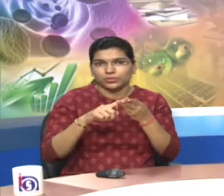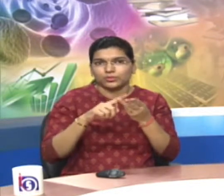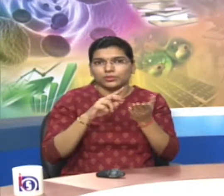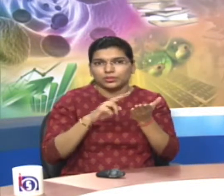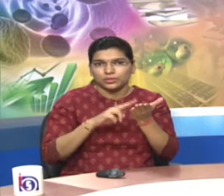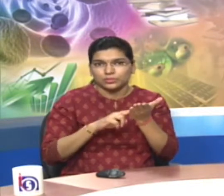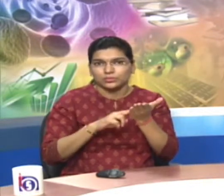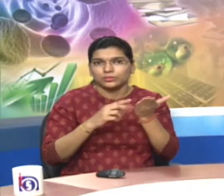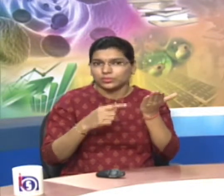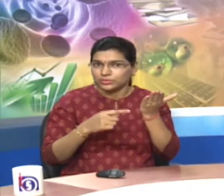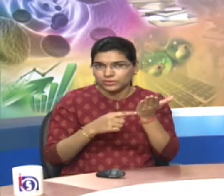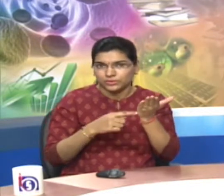alignment,